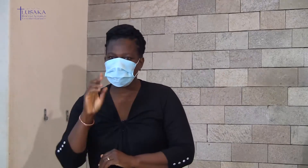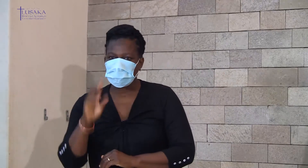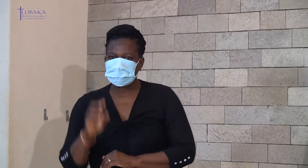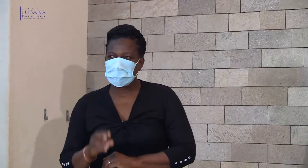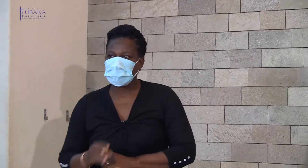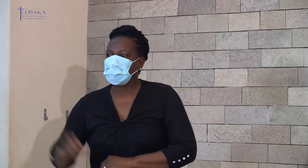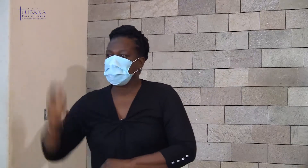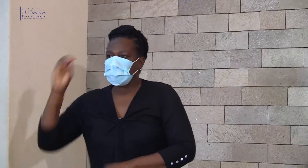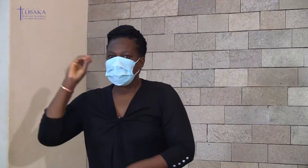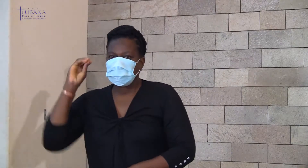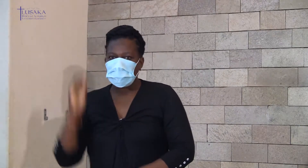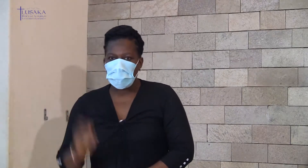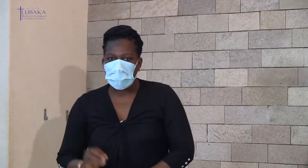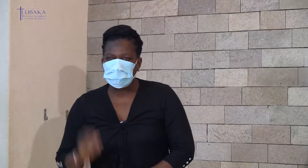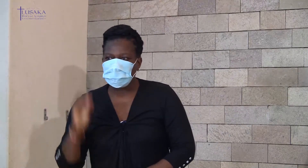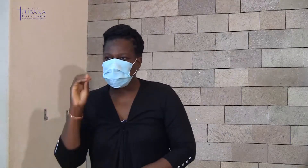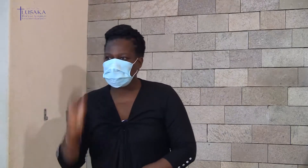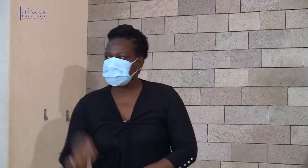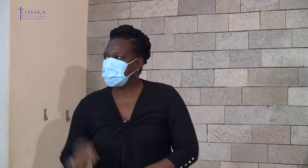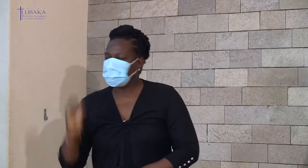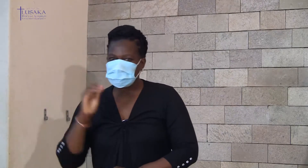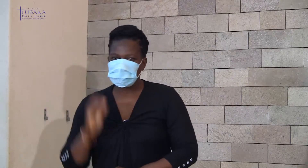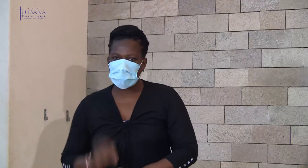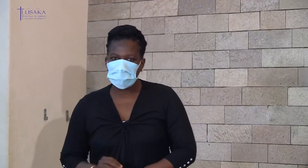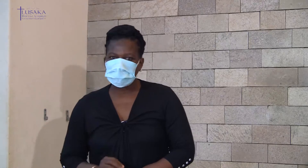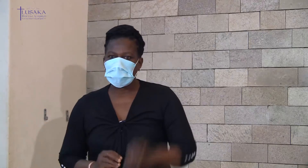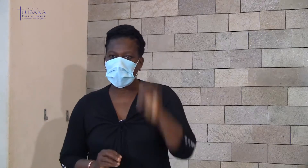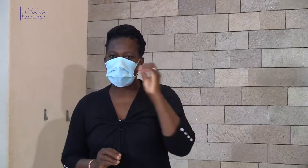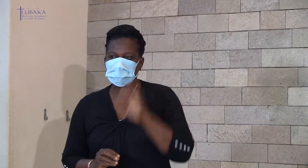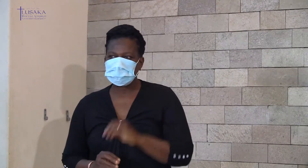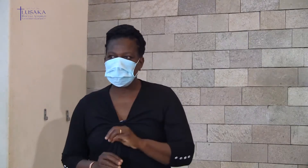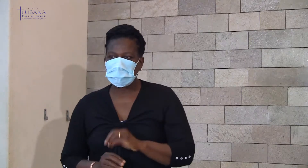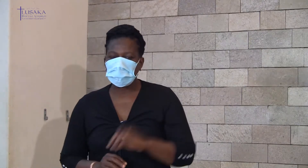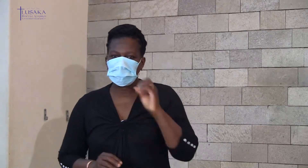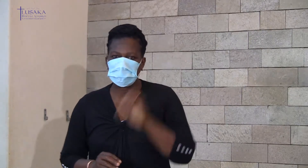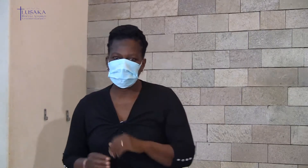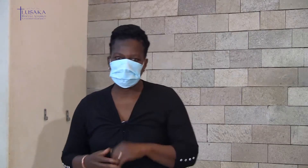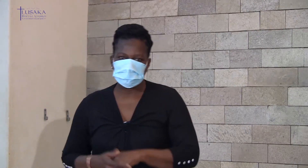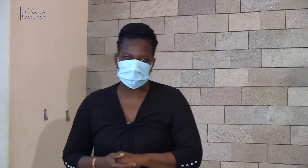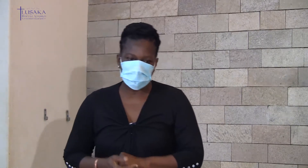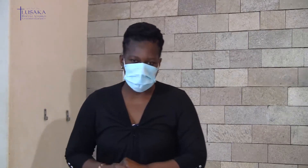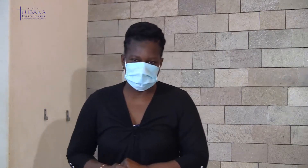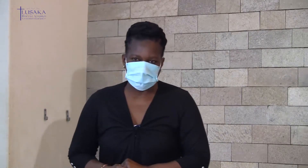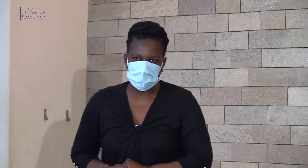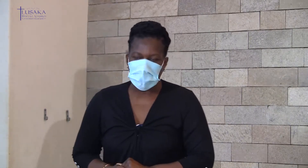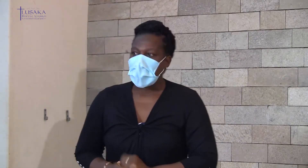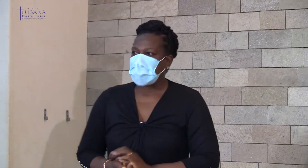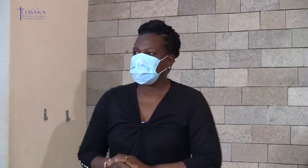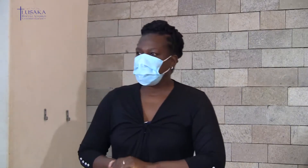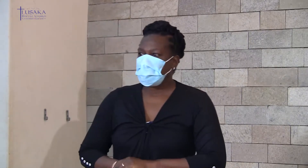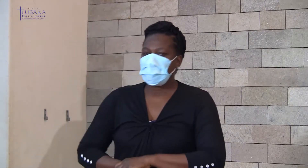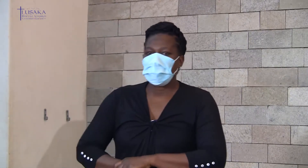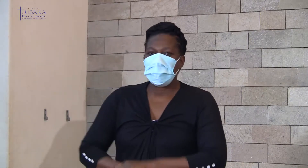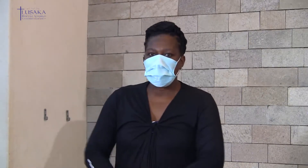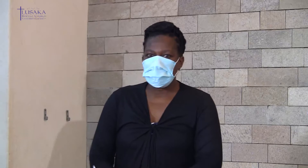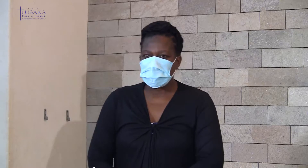She was chosen the one to conceive this child, our Redeemer, the Lord Jesus Christ. And